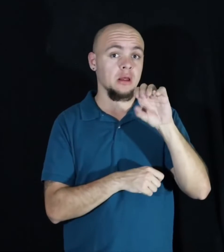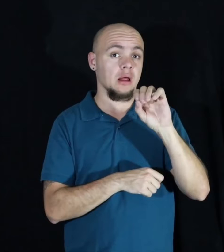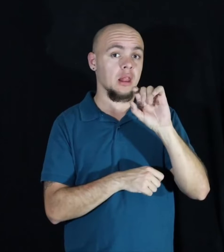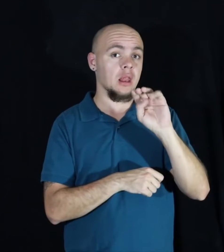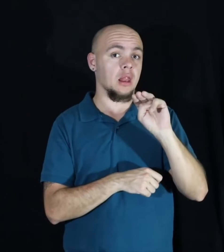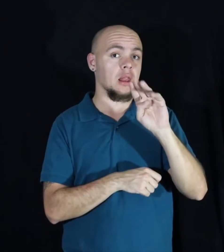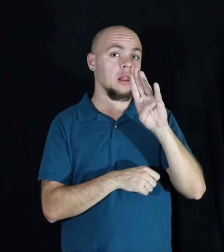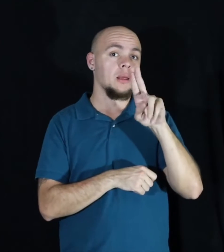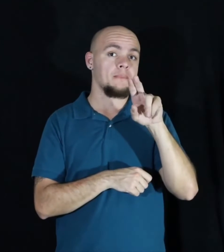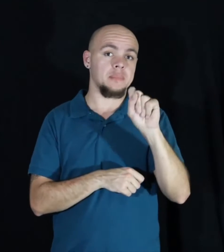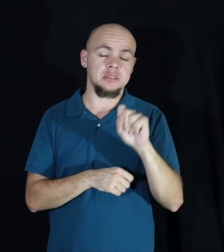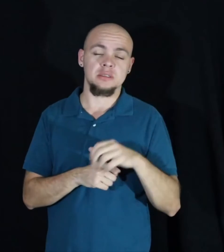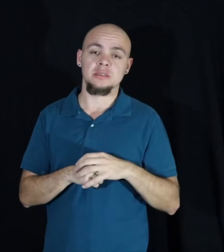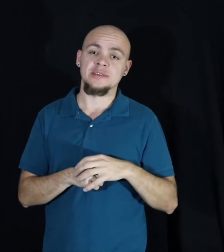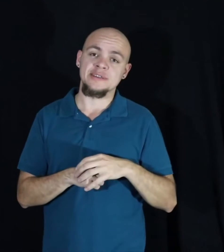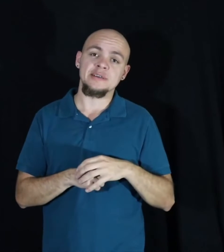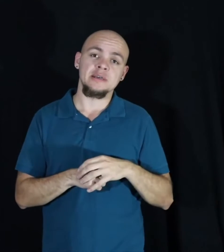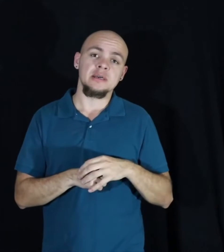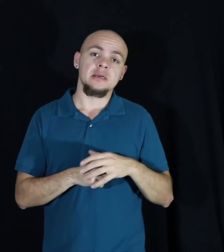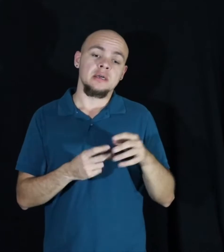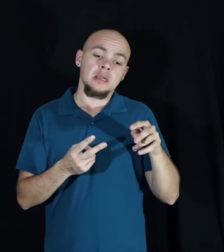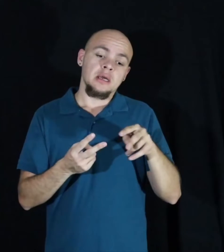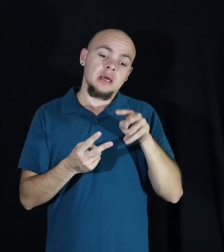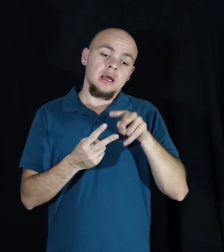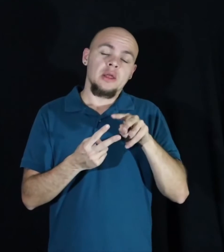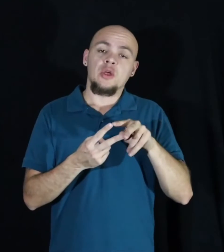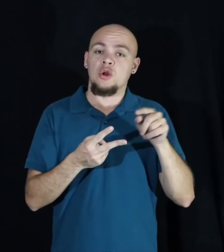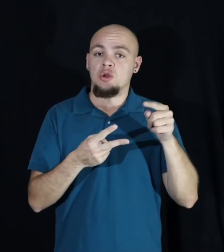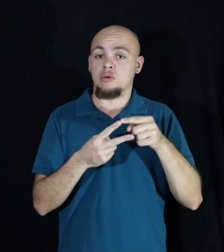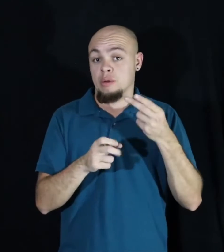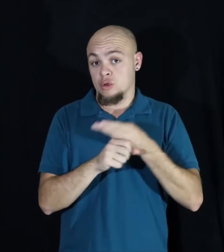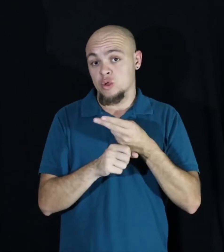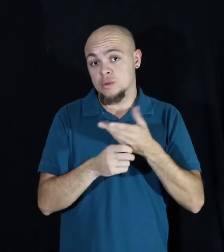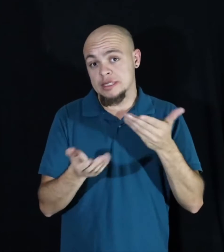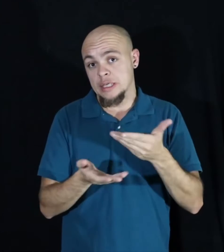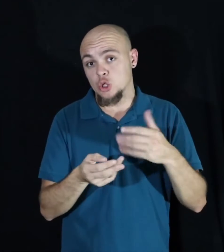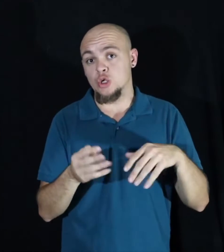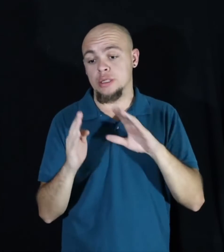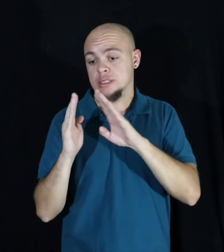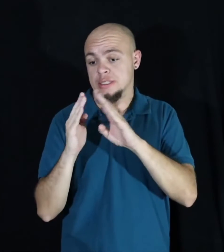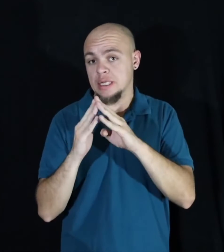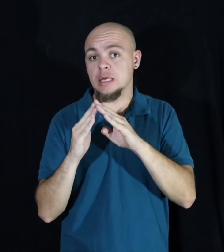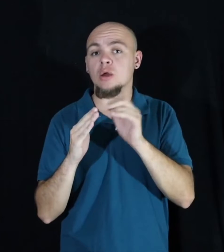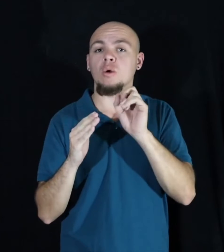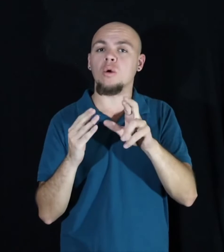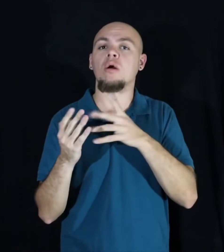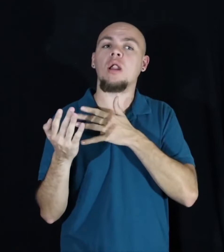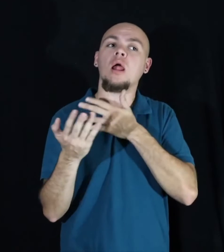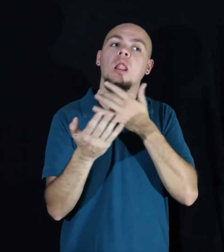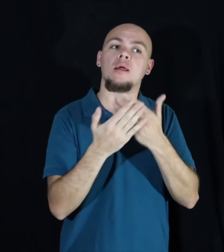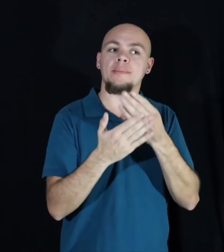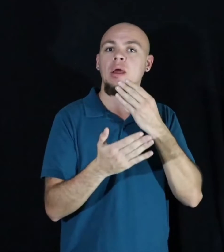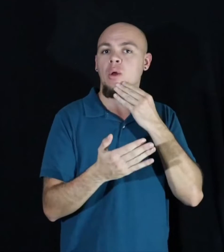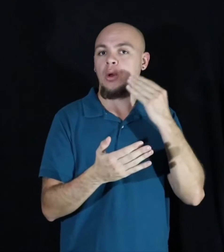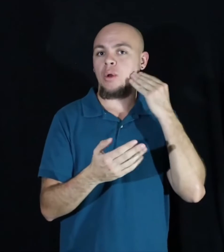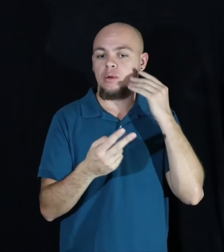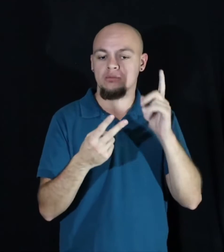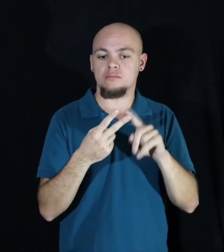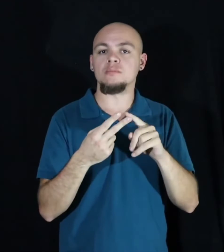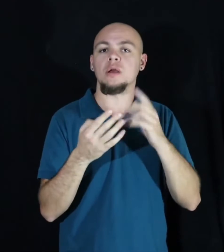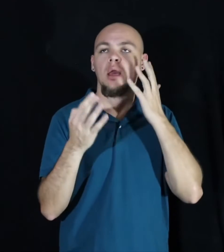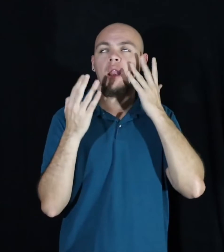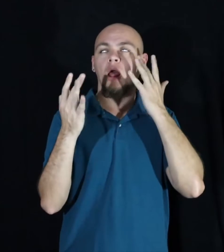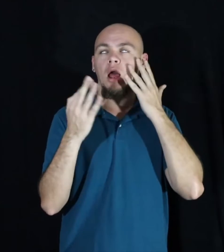And we would either use here or wait until we got back home and get high